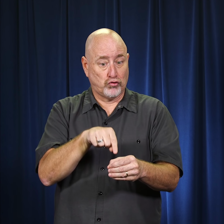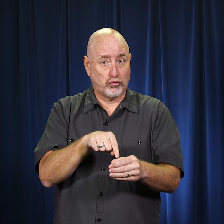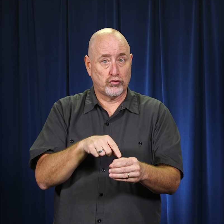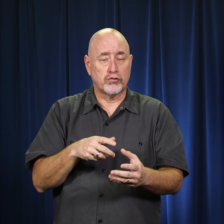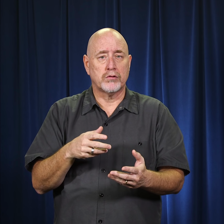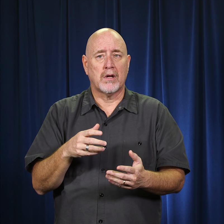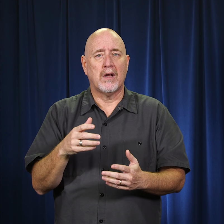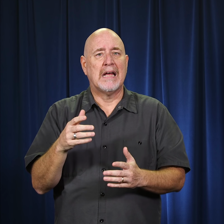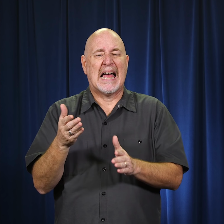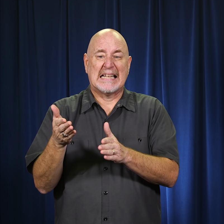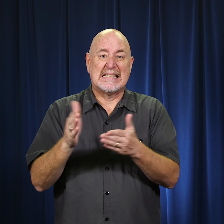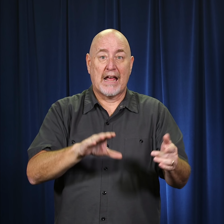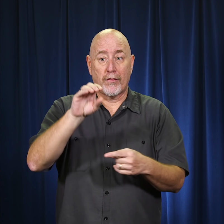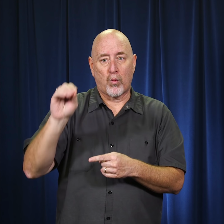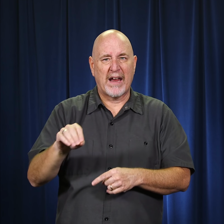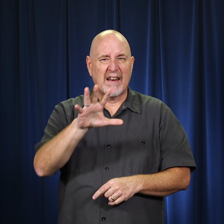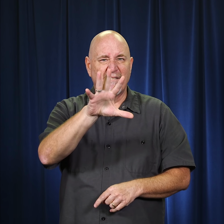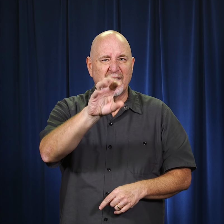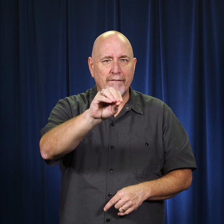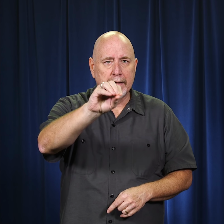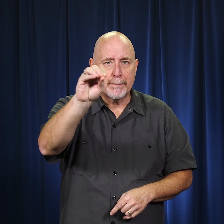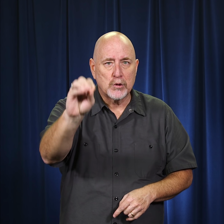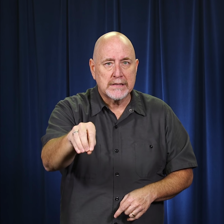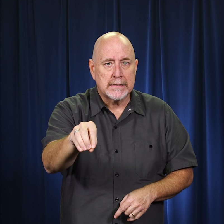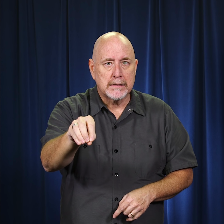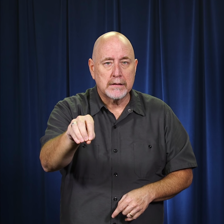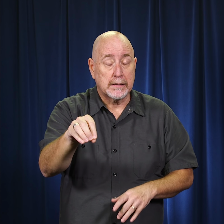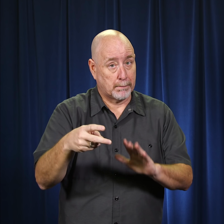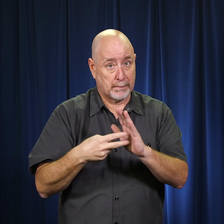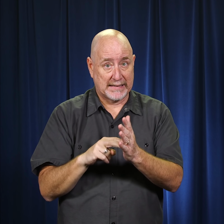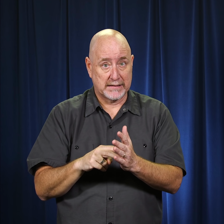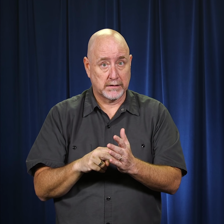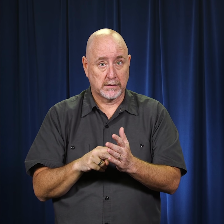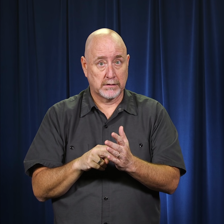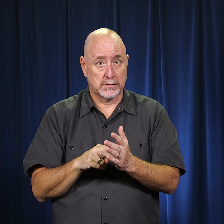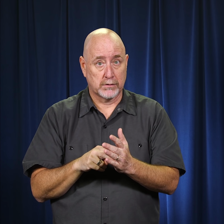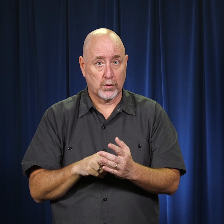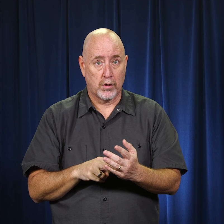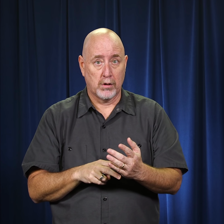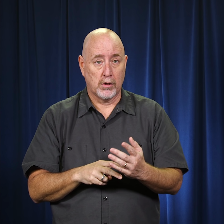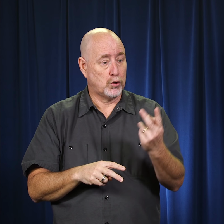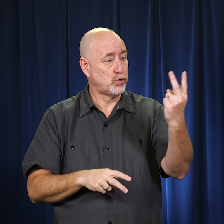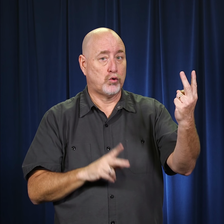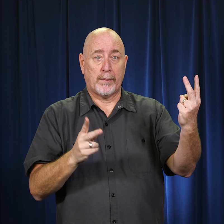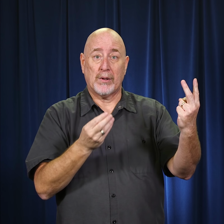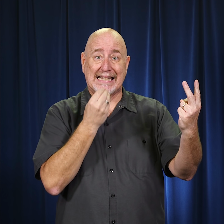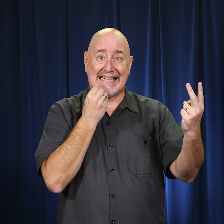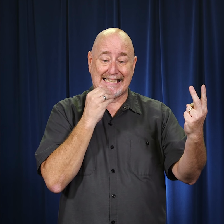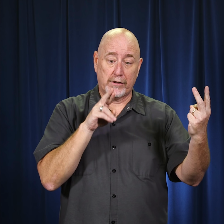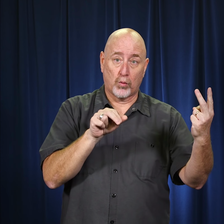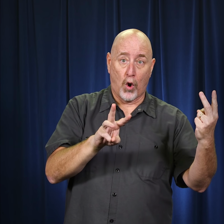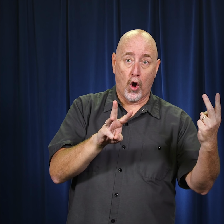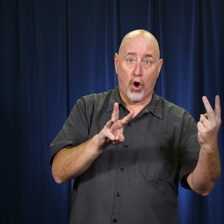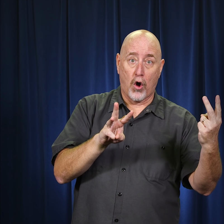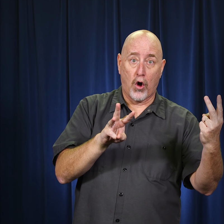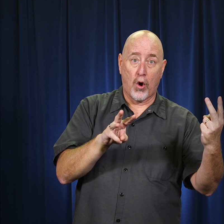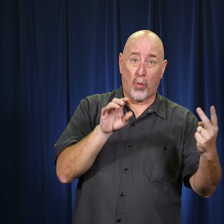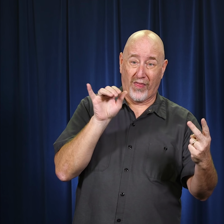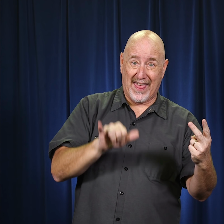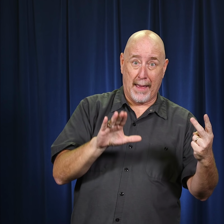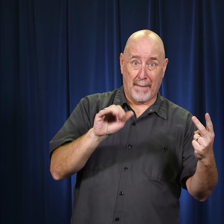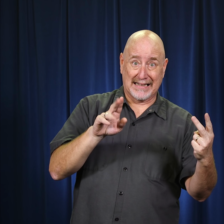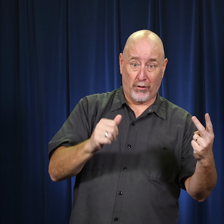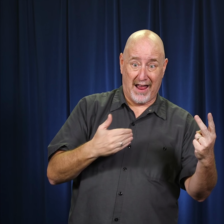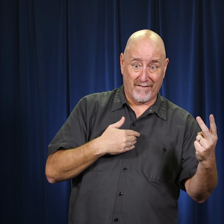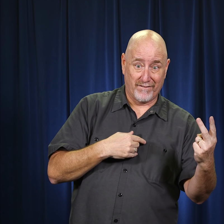that has a death rate of 50%. That means that one out of every two people that eat an oyster with